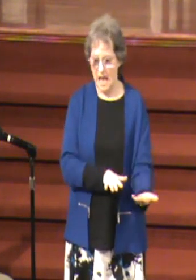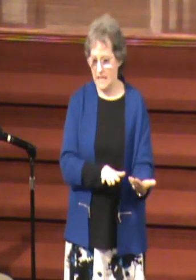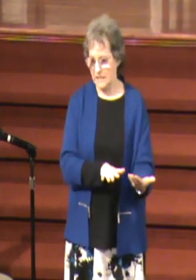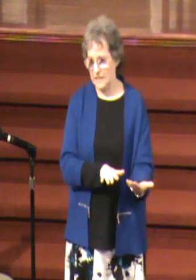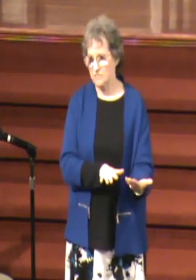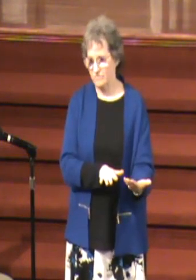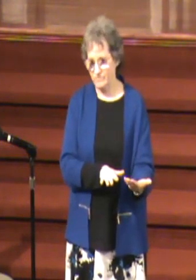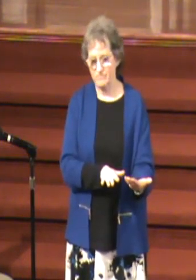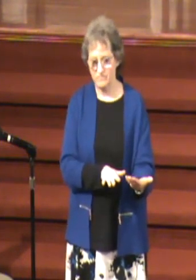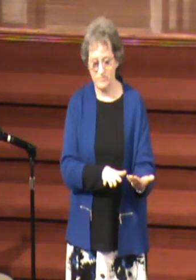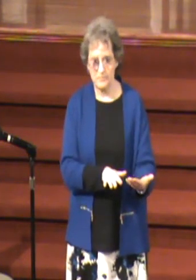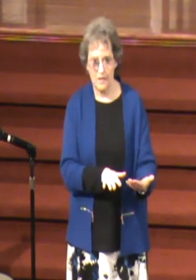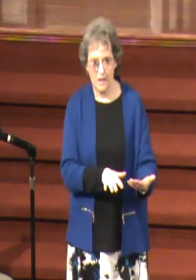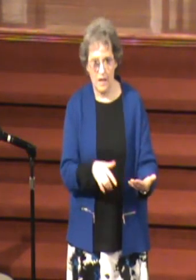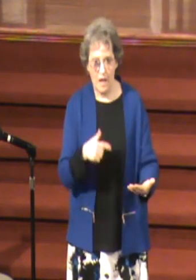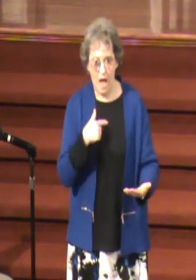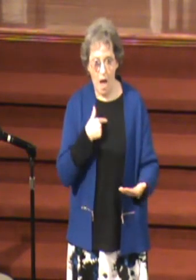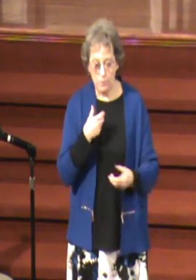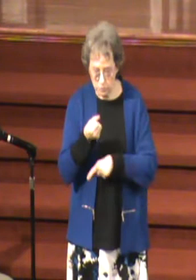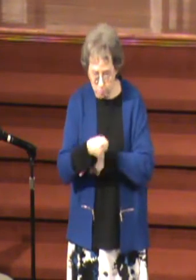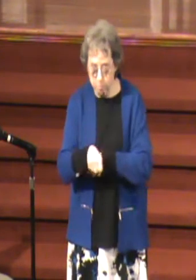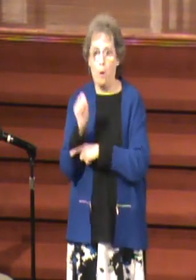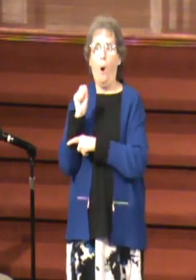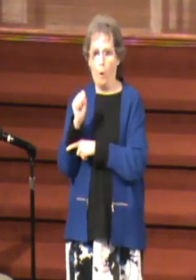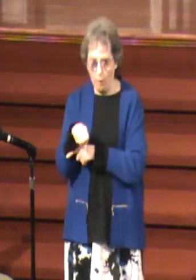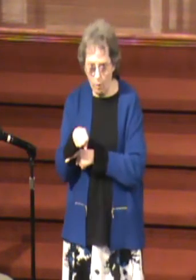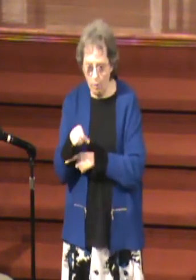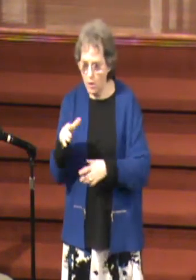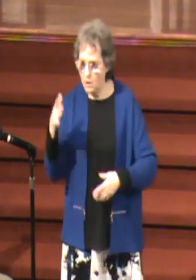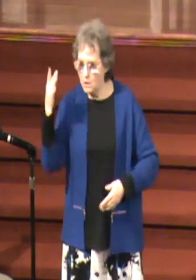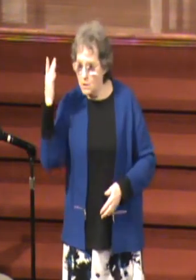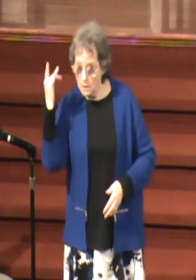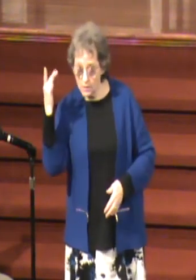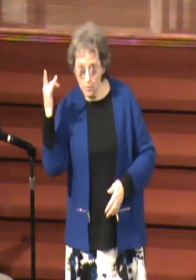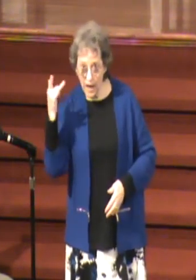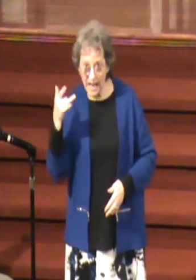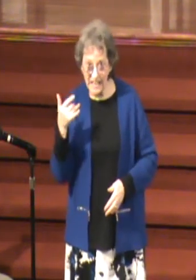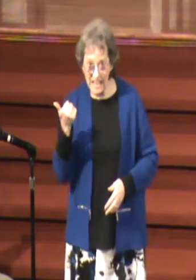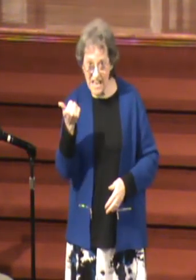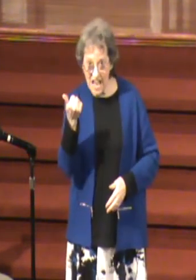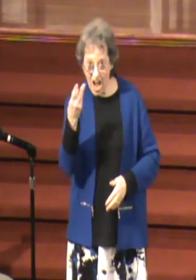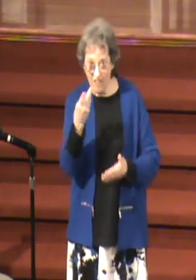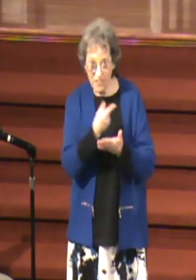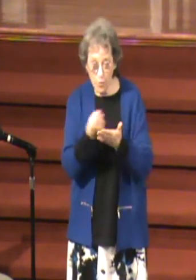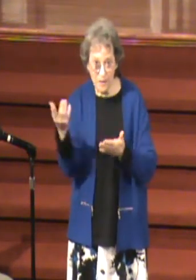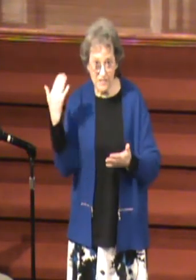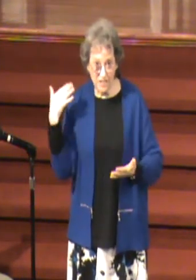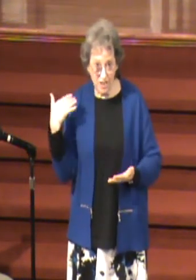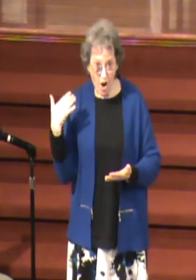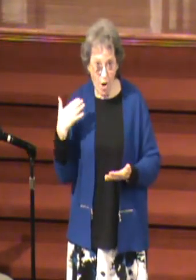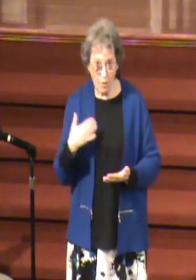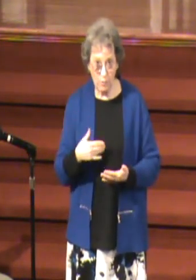And I was a little stunned because it was just a few weeks ago that we were in a building right behind